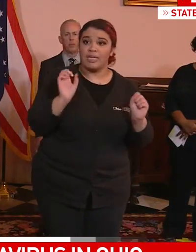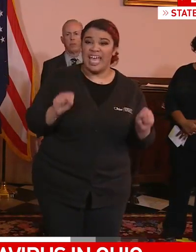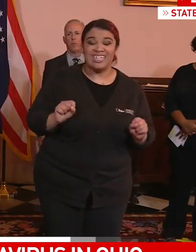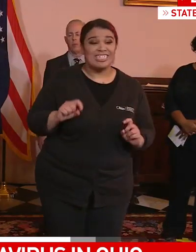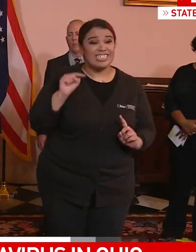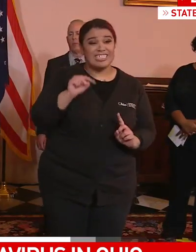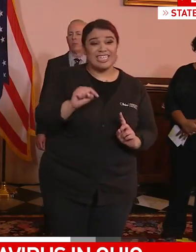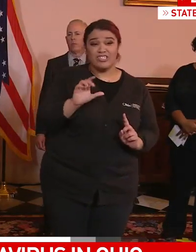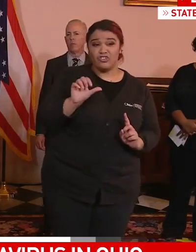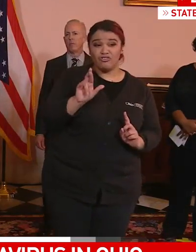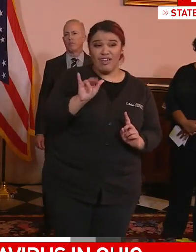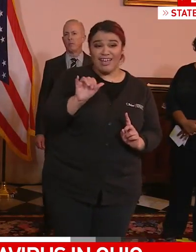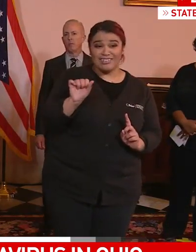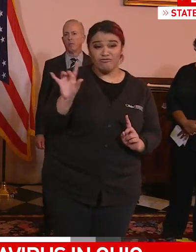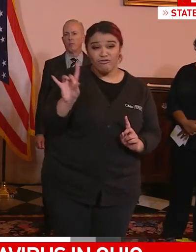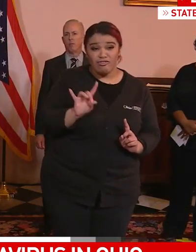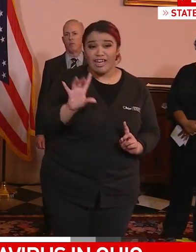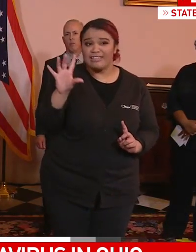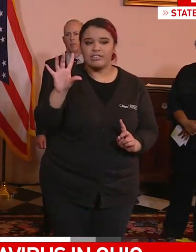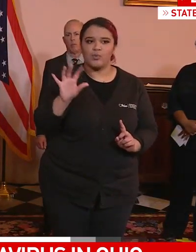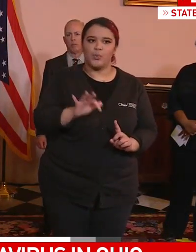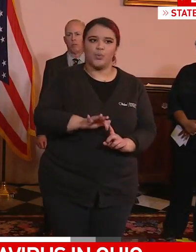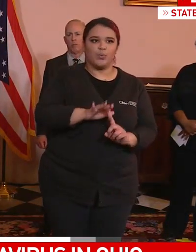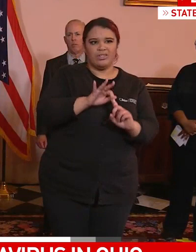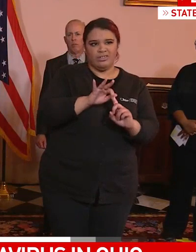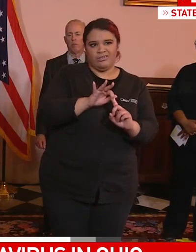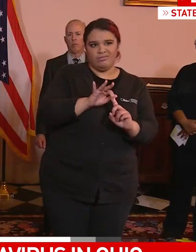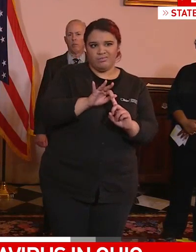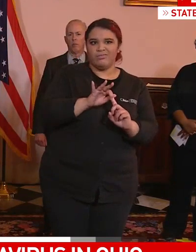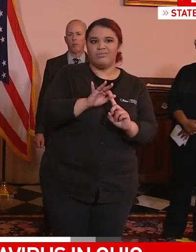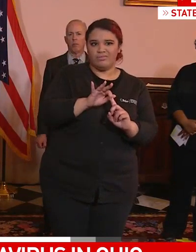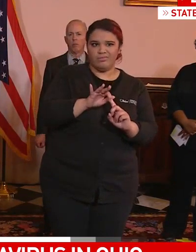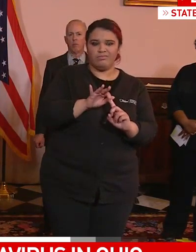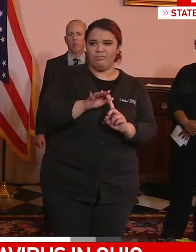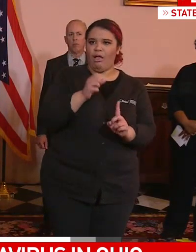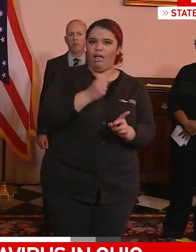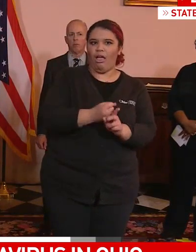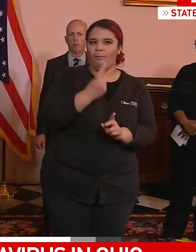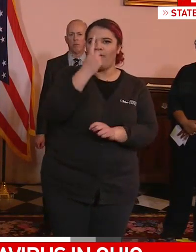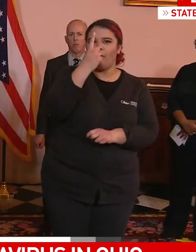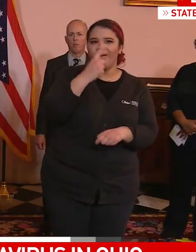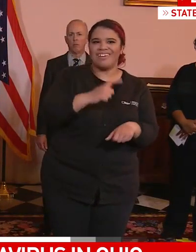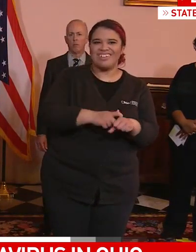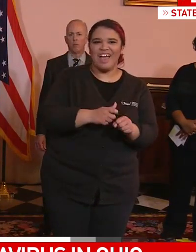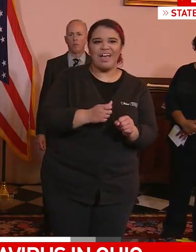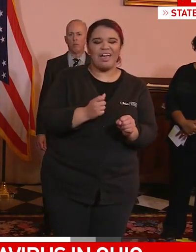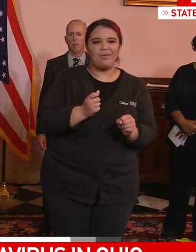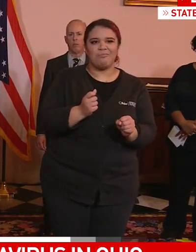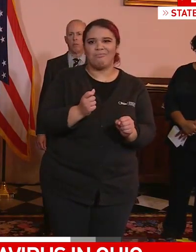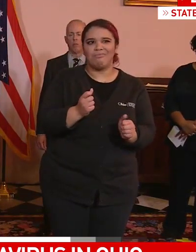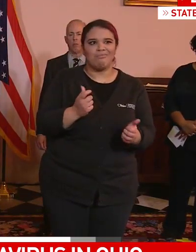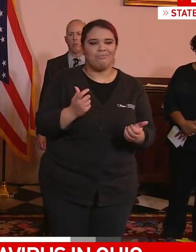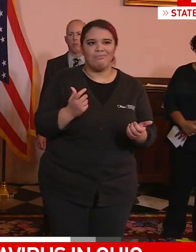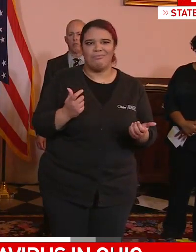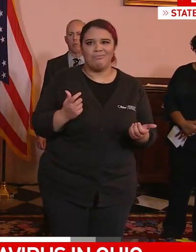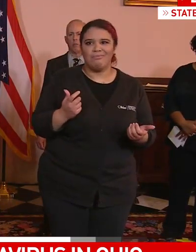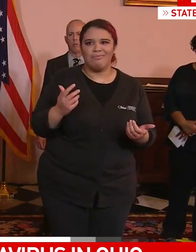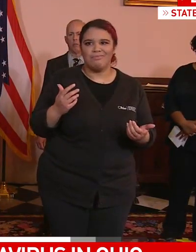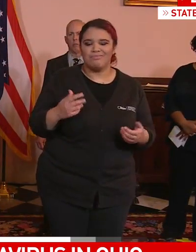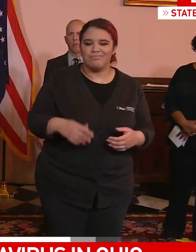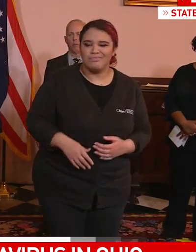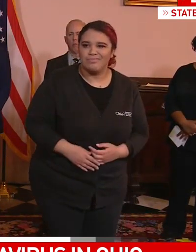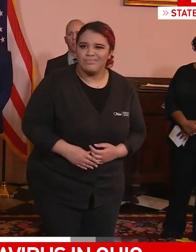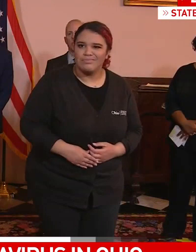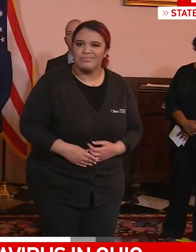years, yes, we can work something out, but we have to have an extended period of time to vote. And then a follow-up to